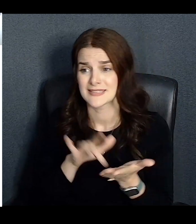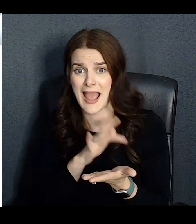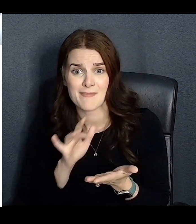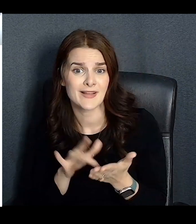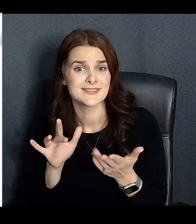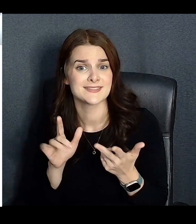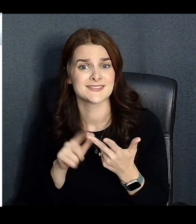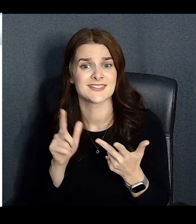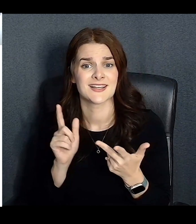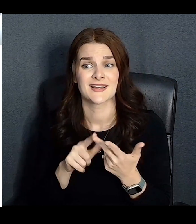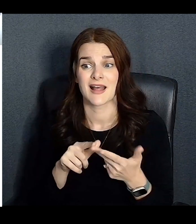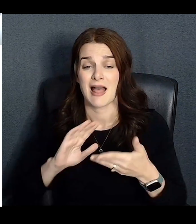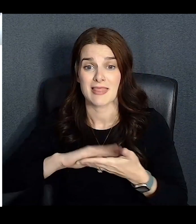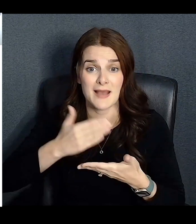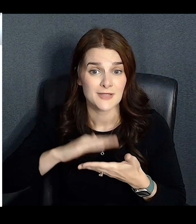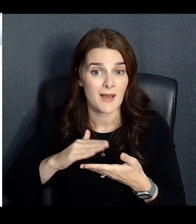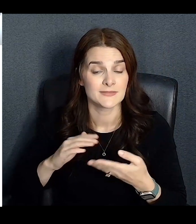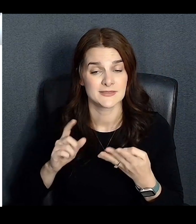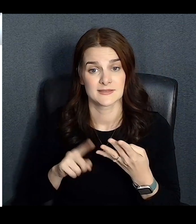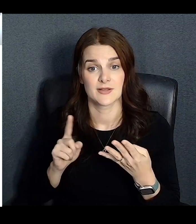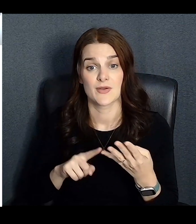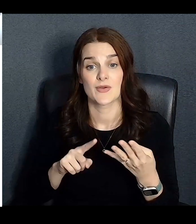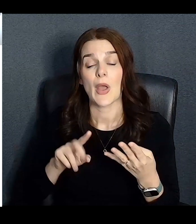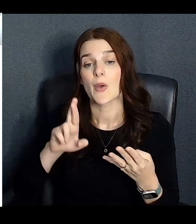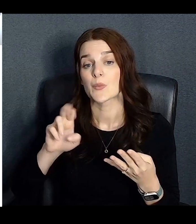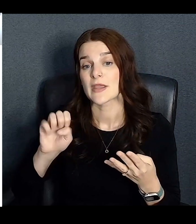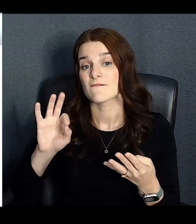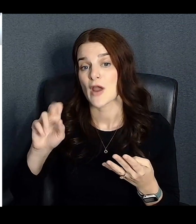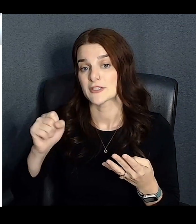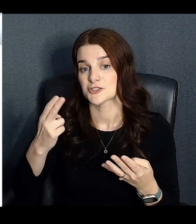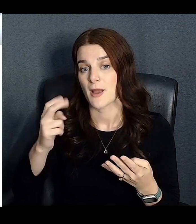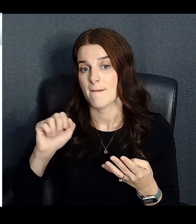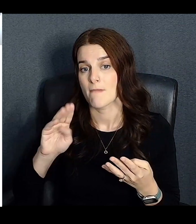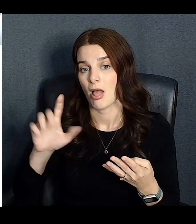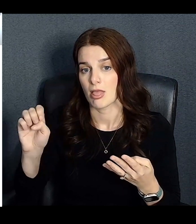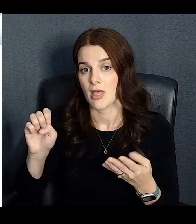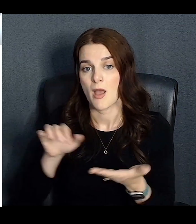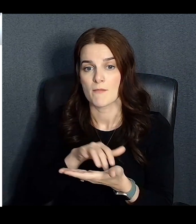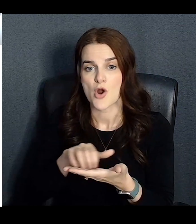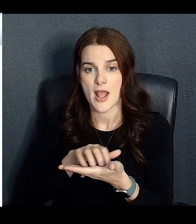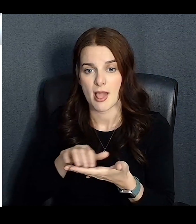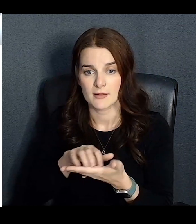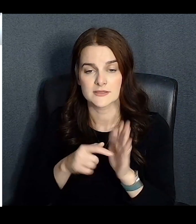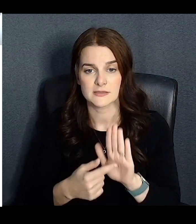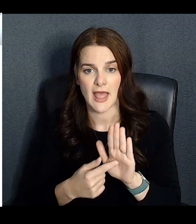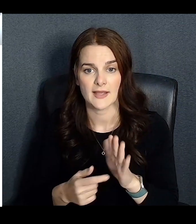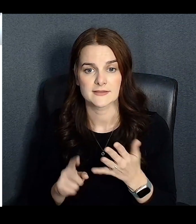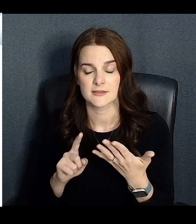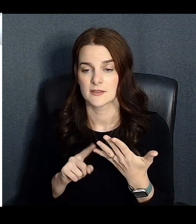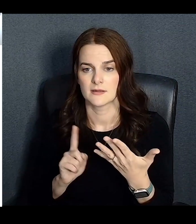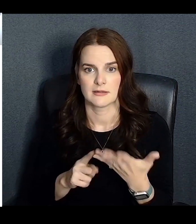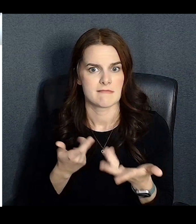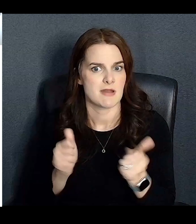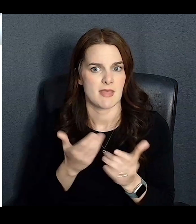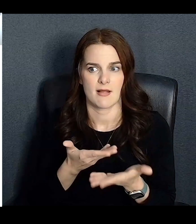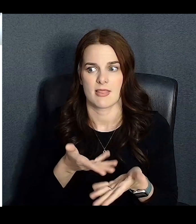tablets, laptops, refreshable braille displays, any equipment that'll allow that person